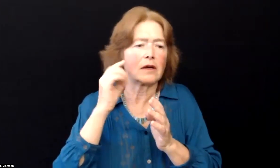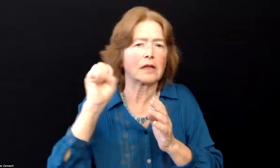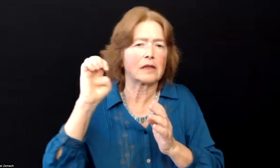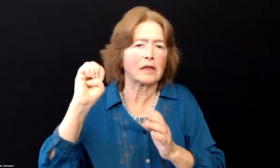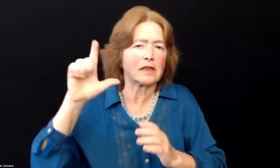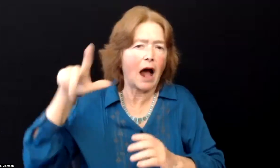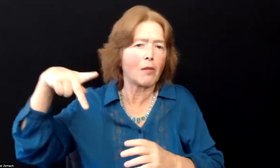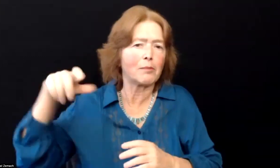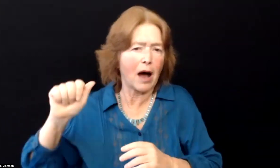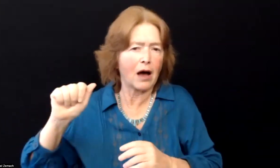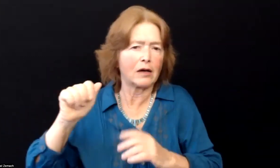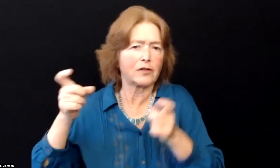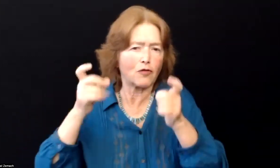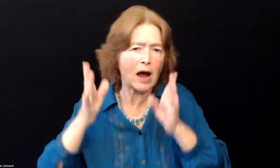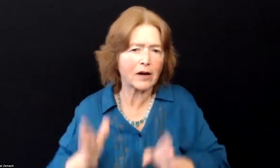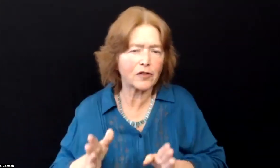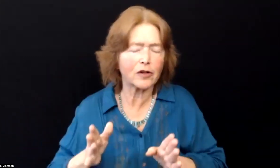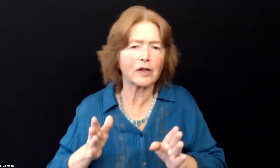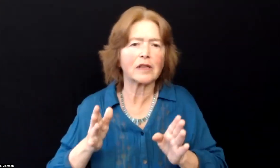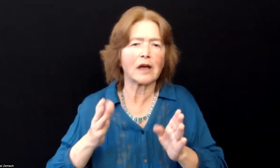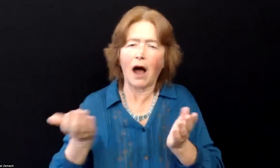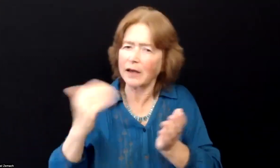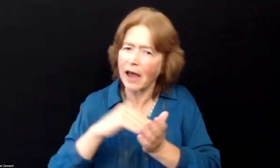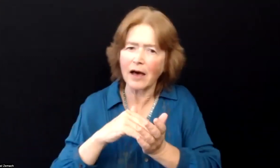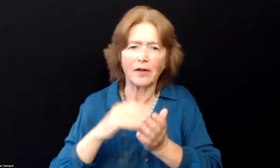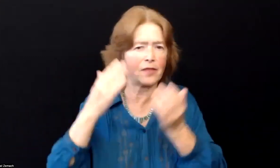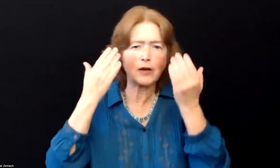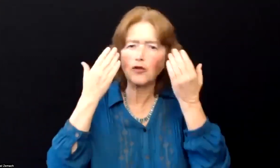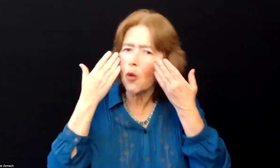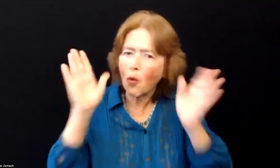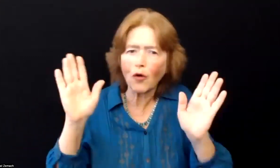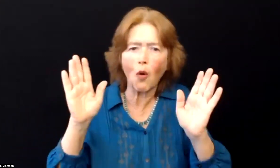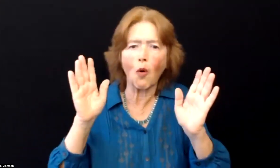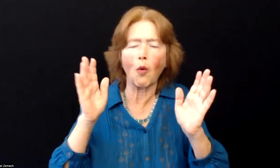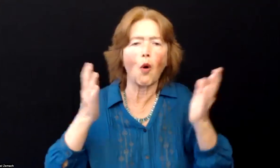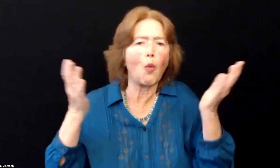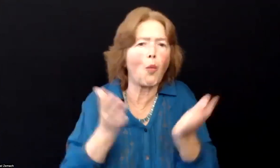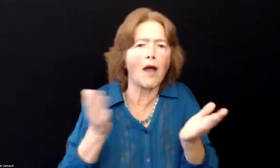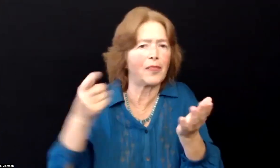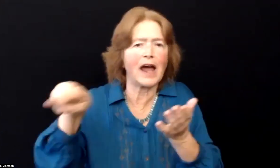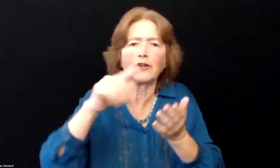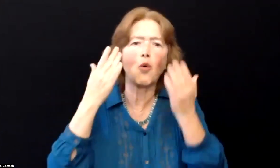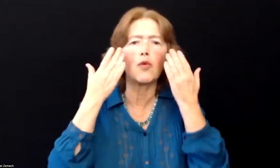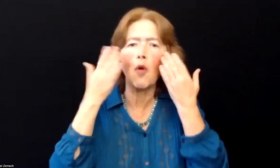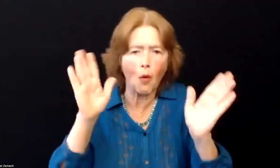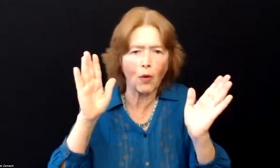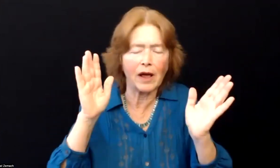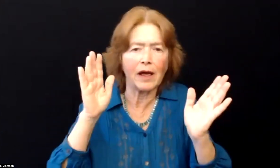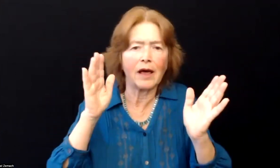I think SELPA directors don't know what they don't know.